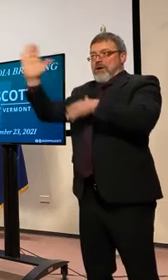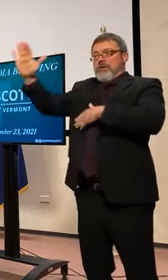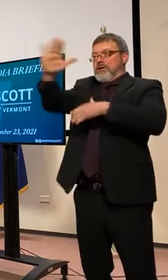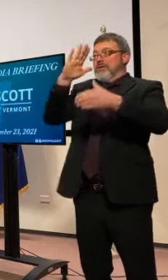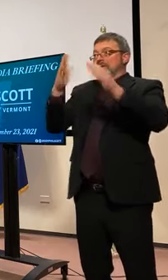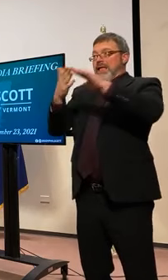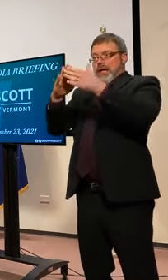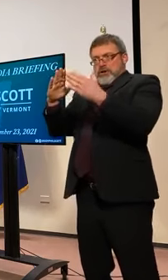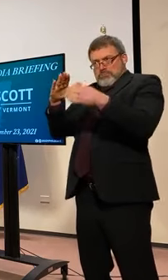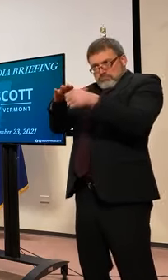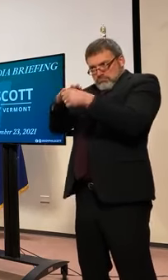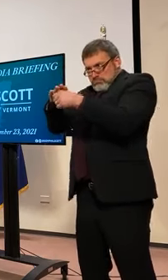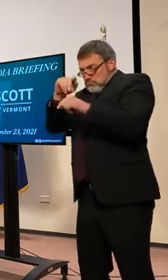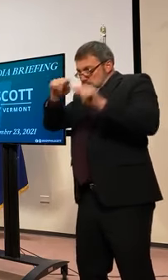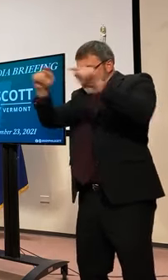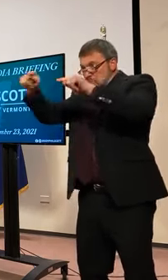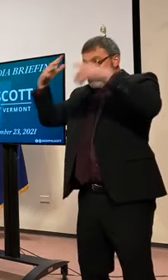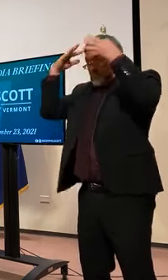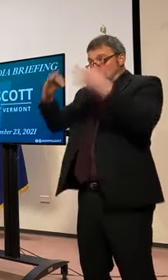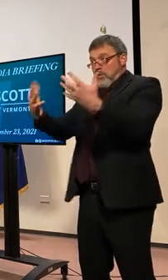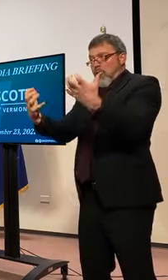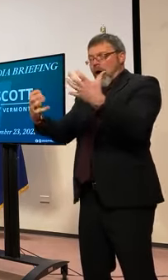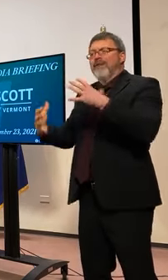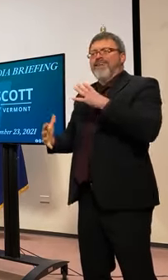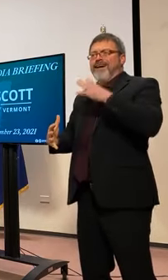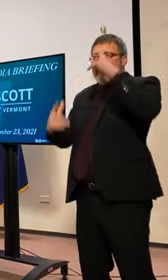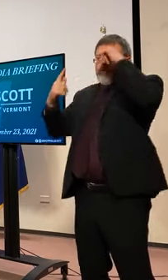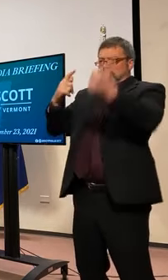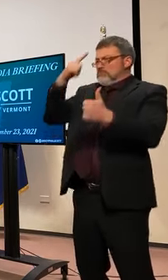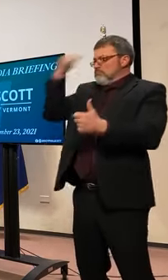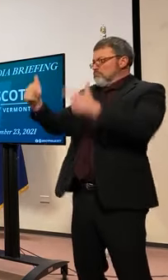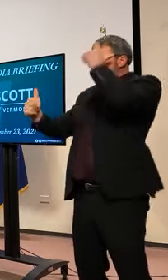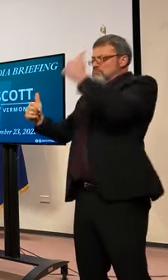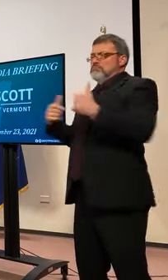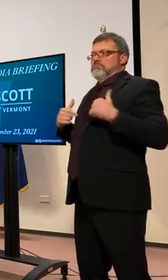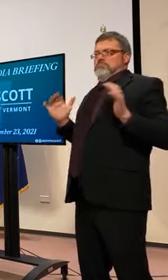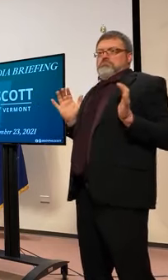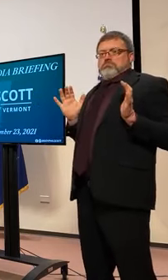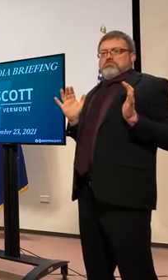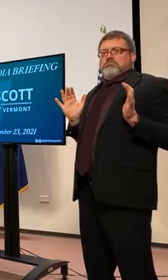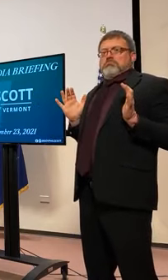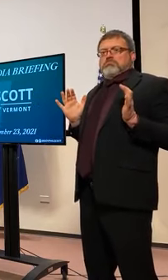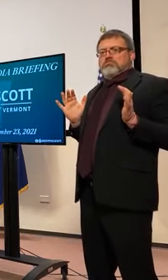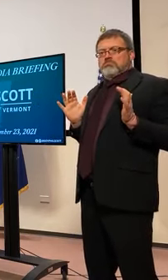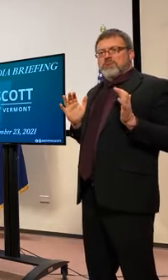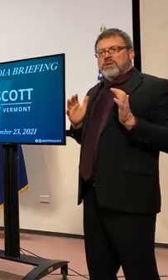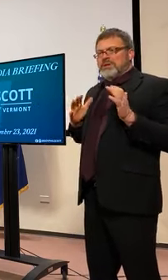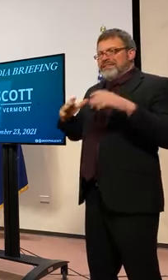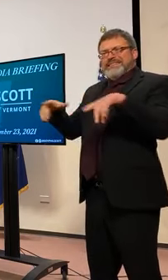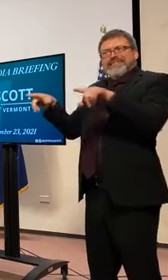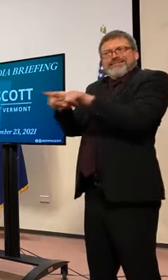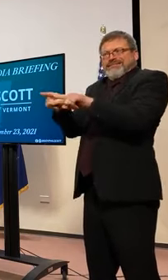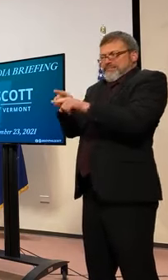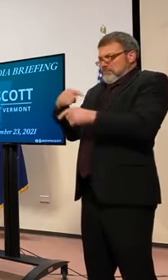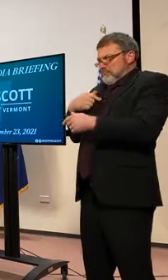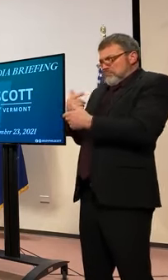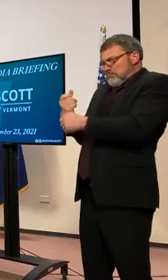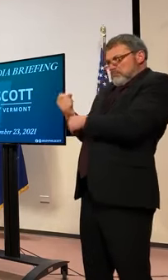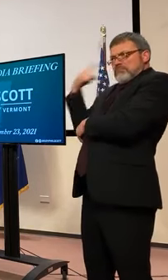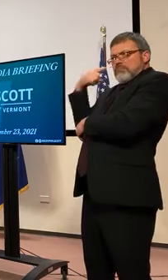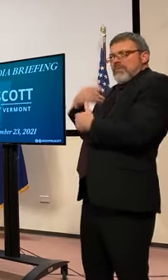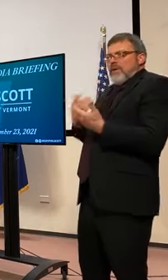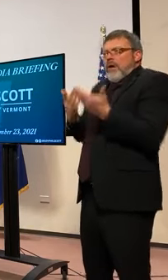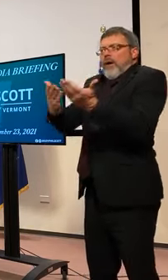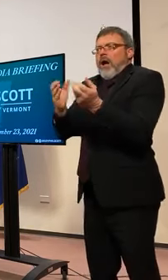a reminder, we gave municipalities the same option last year. Several took advantage without